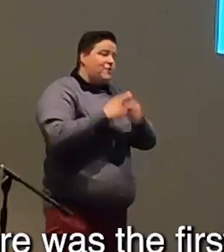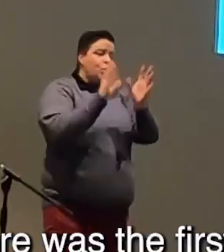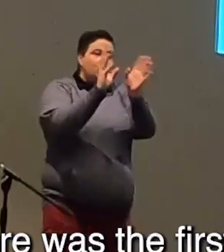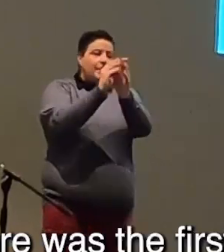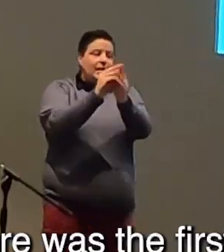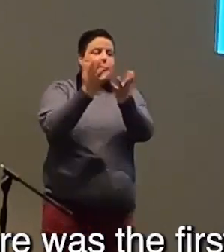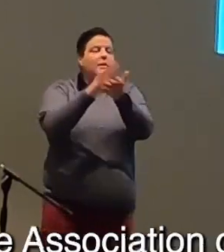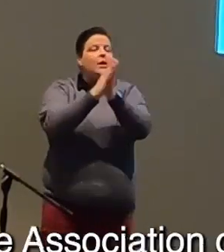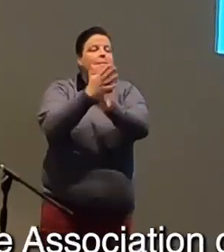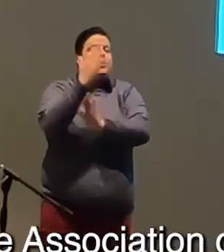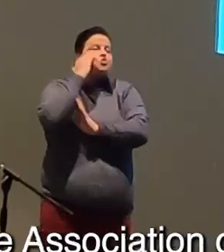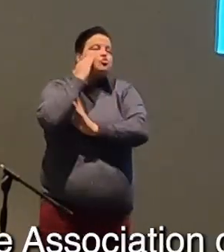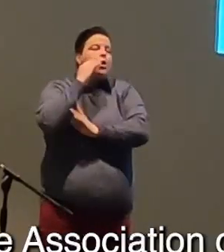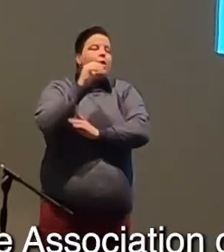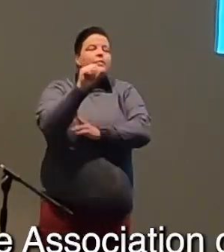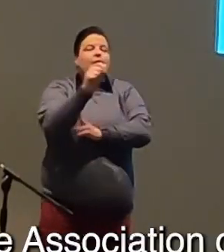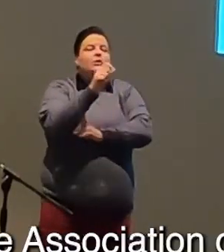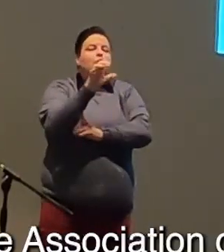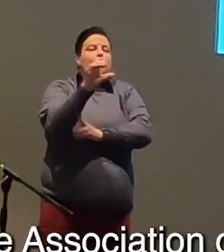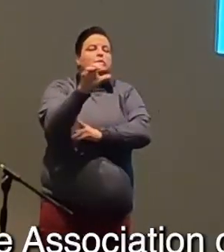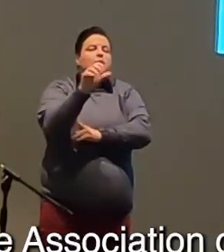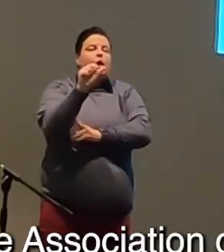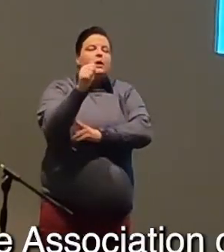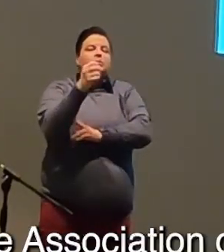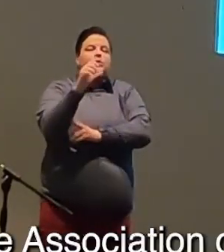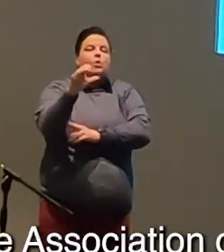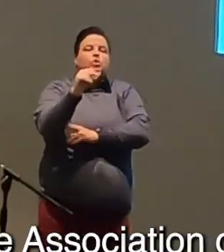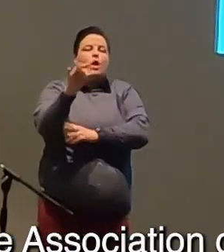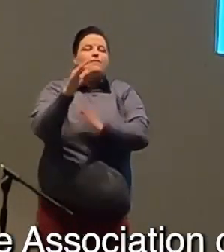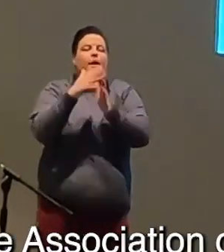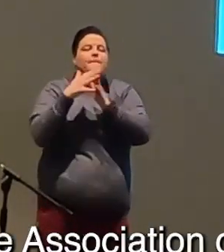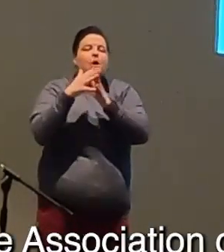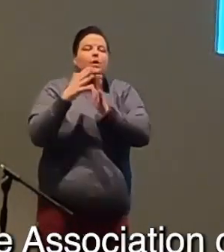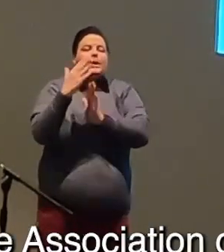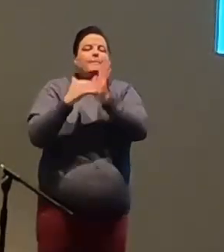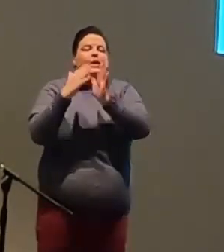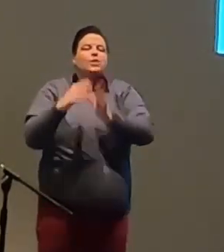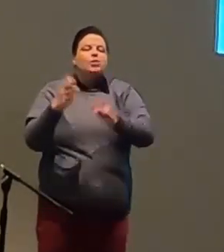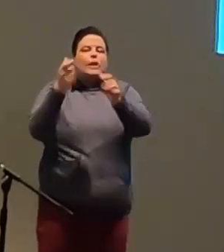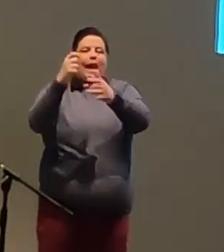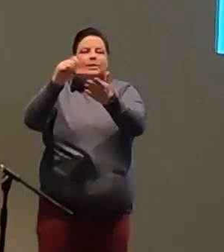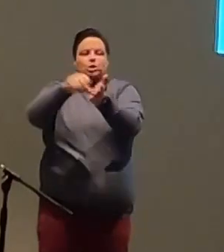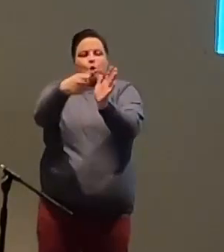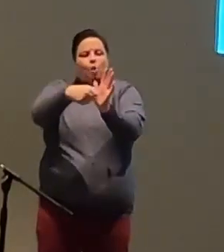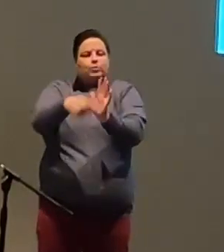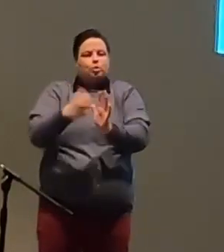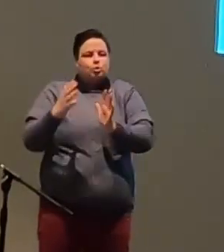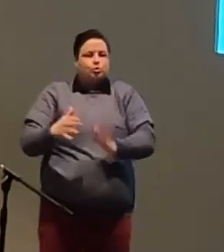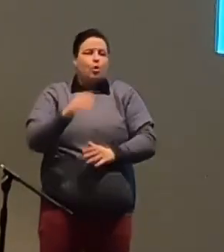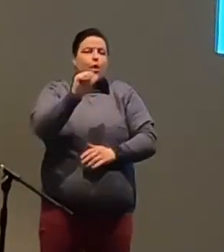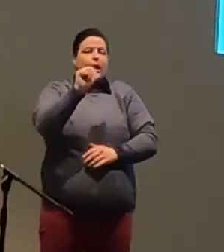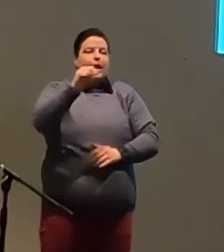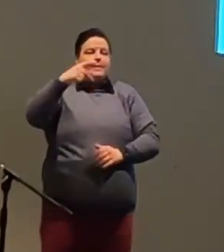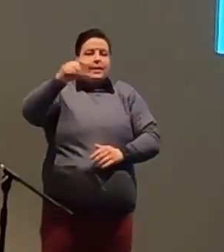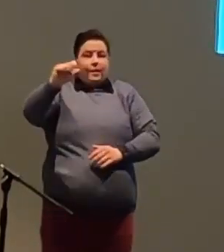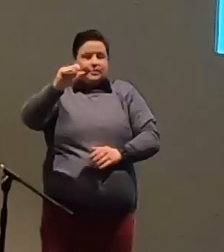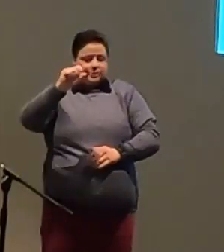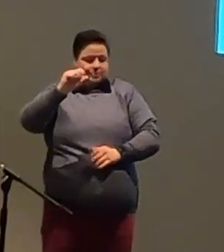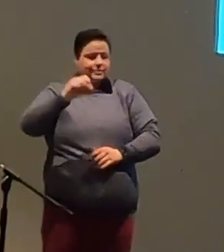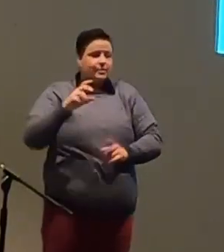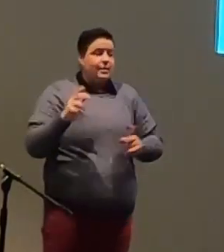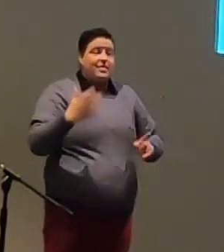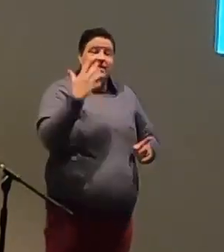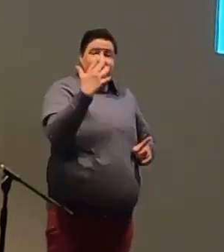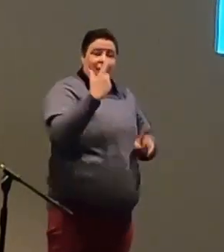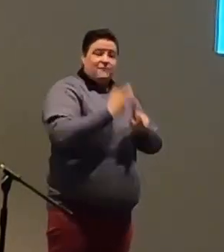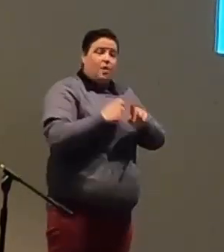of what would become known as the Association of American Painters and Sculptors, or the AAPS for short. So